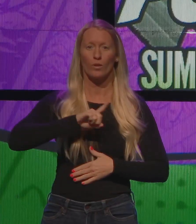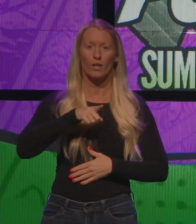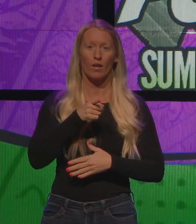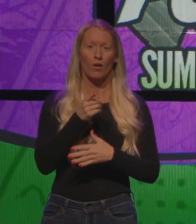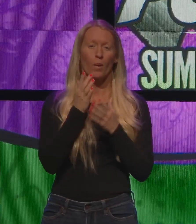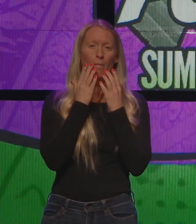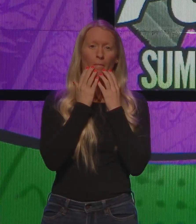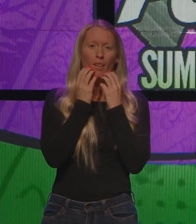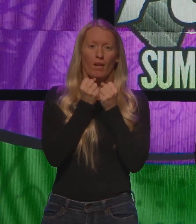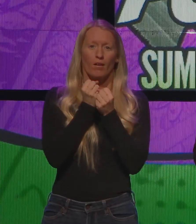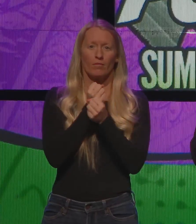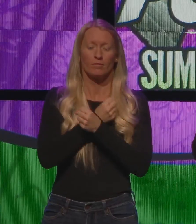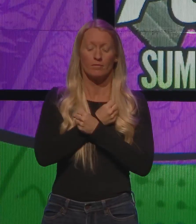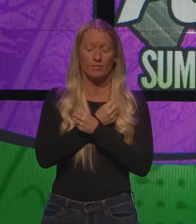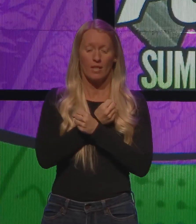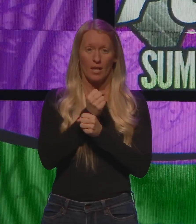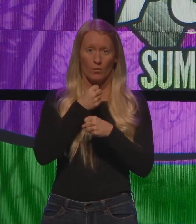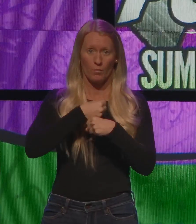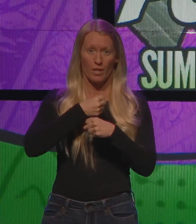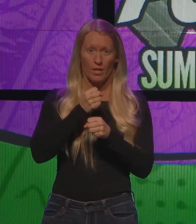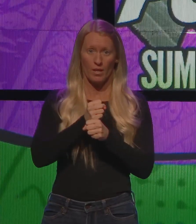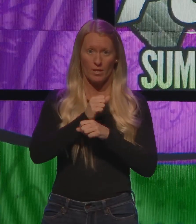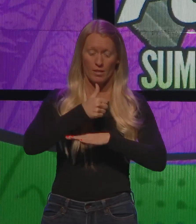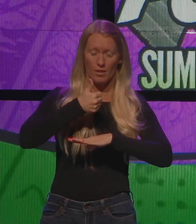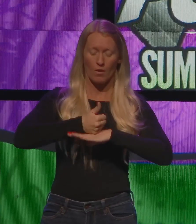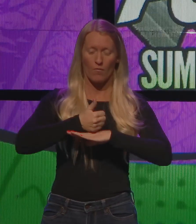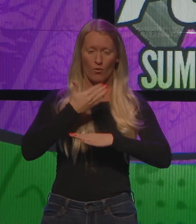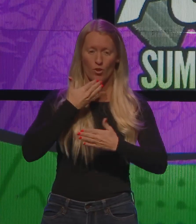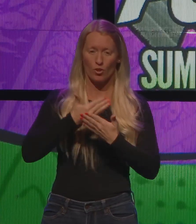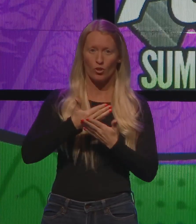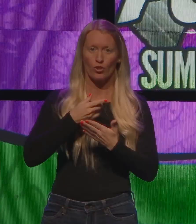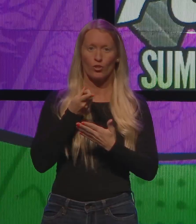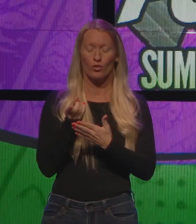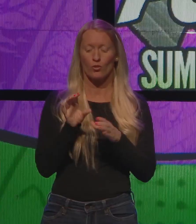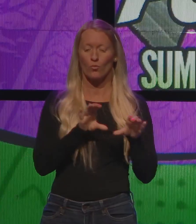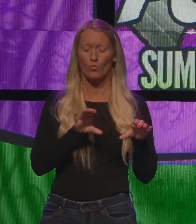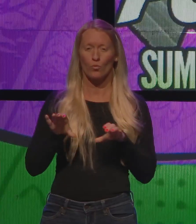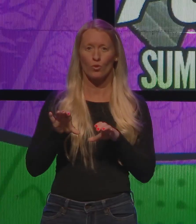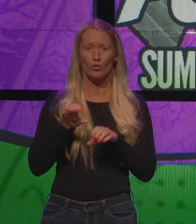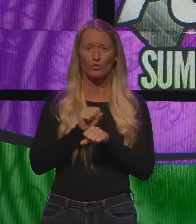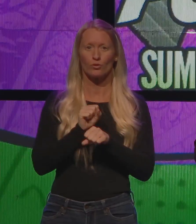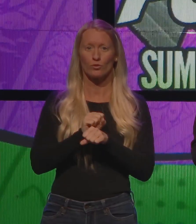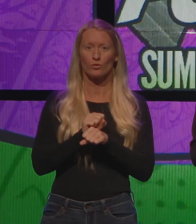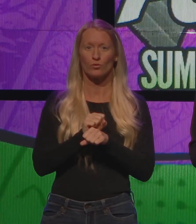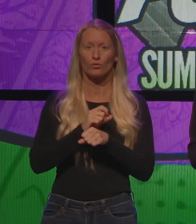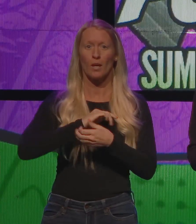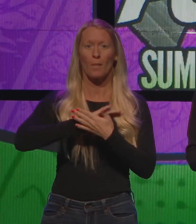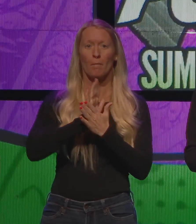good works. Now we can live into this peacemaking because it is in us.